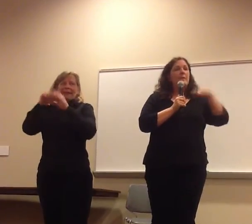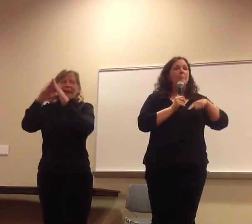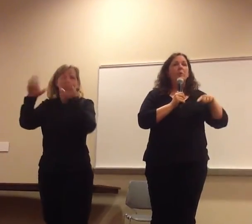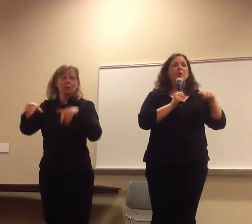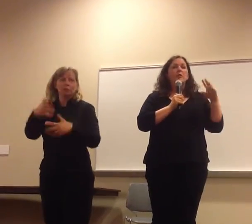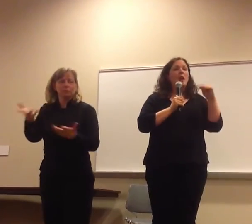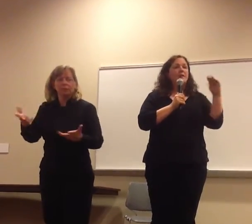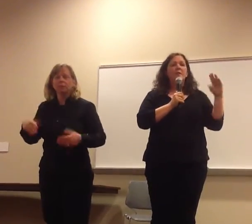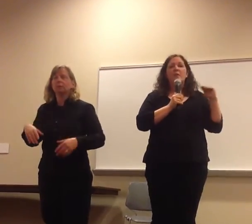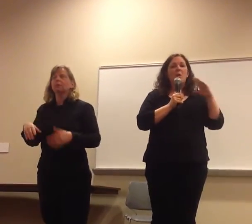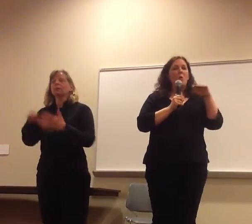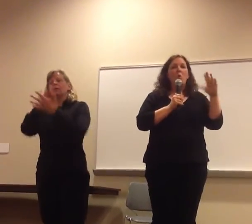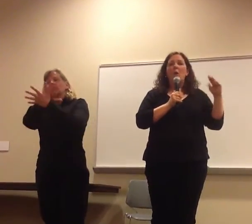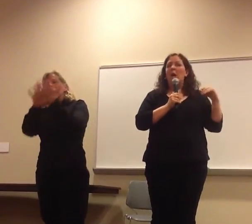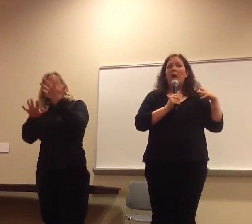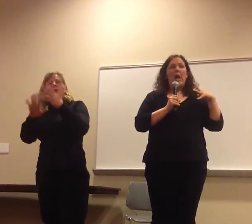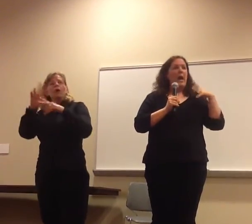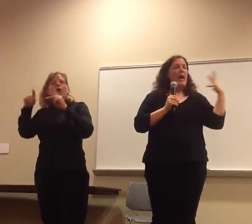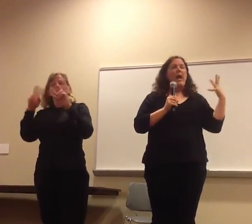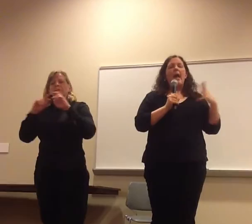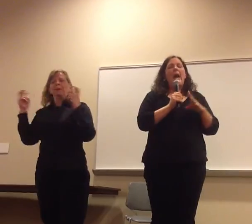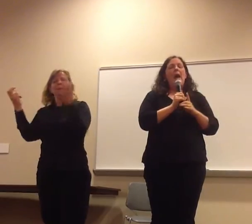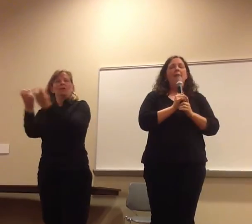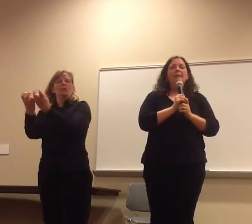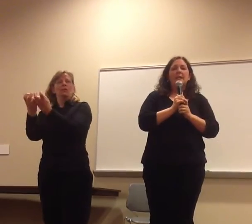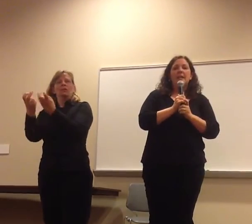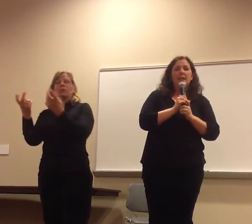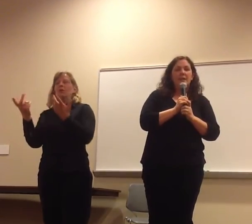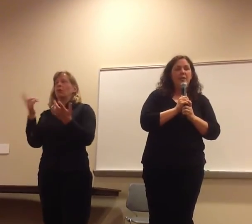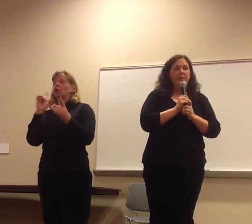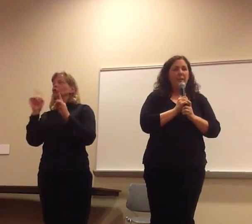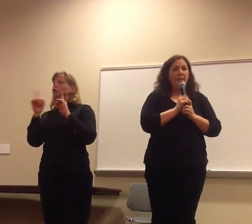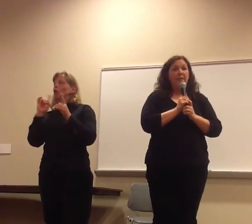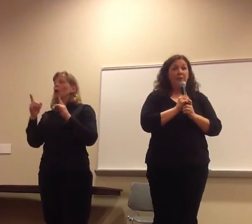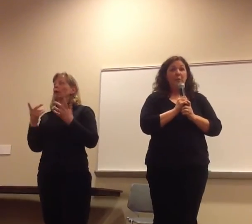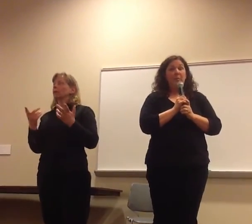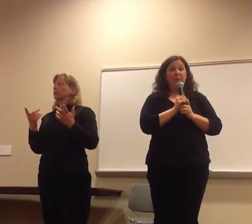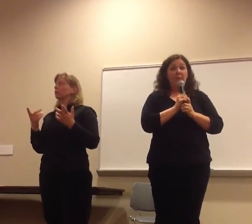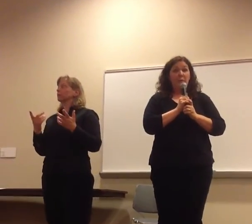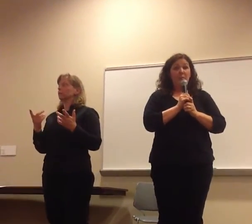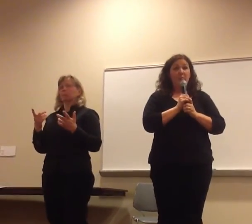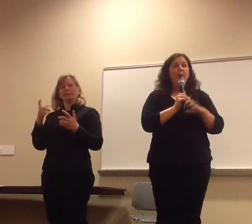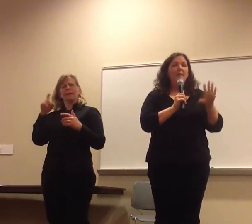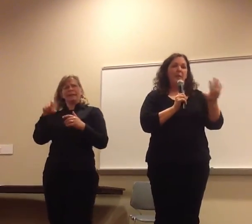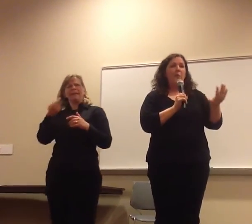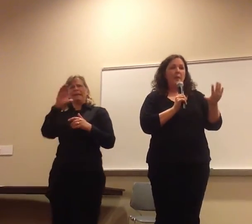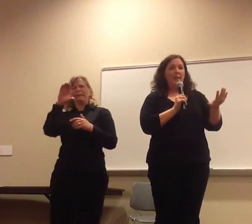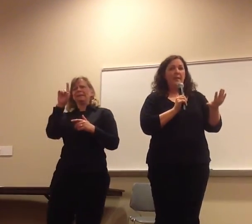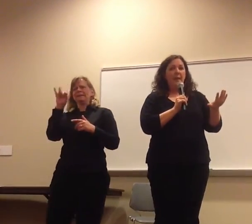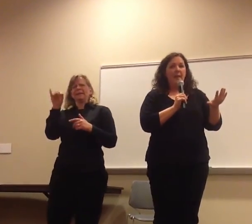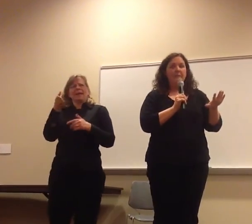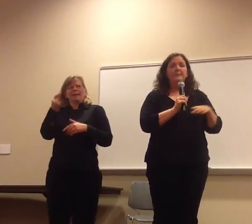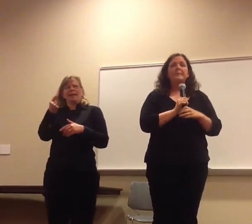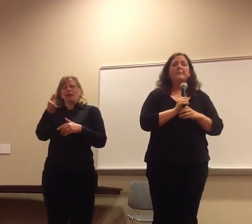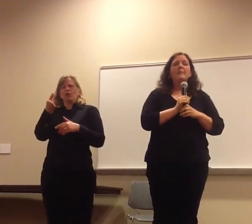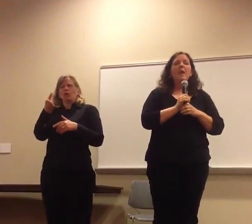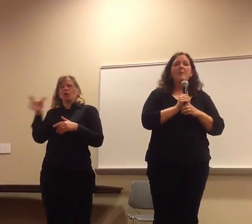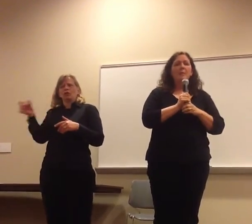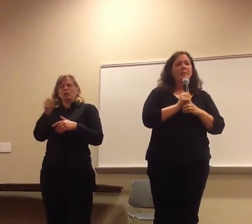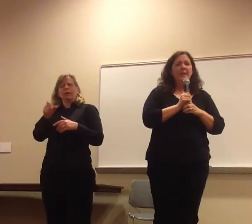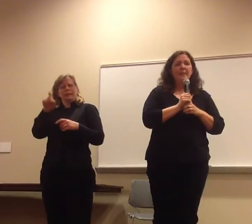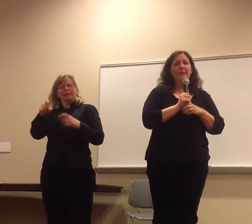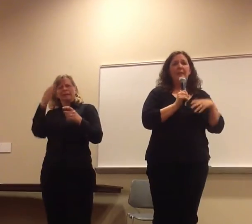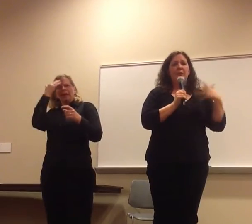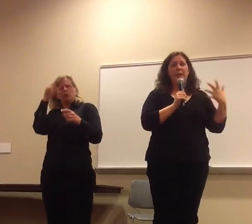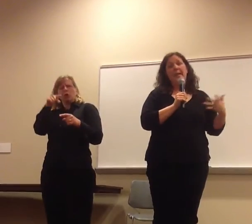All of them talked as though, I mean, they needed a certified deaf interpreter in the room. They knew they needed that.